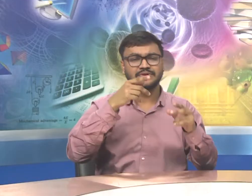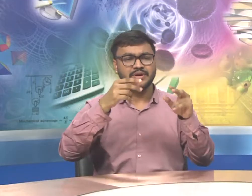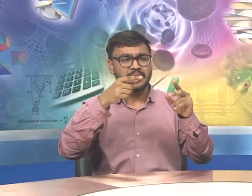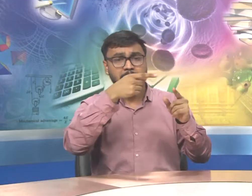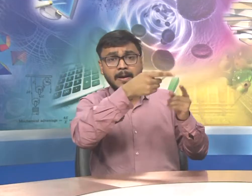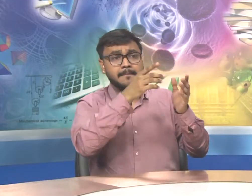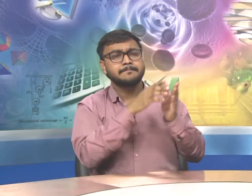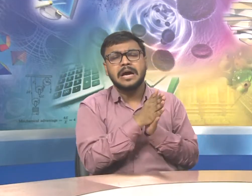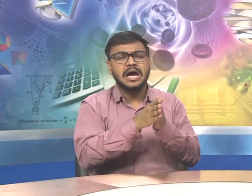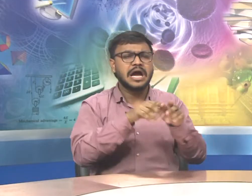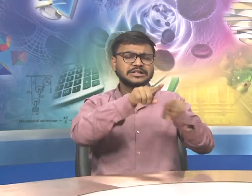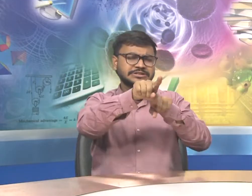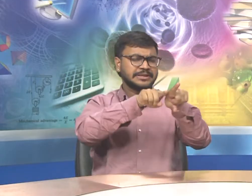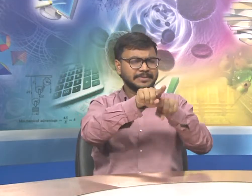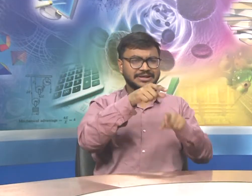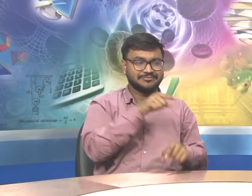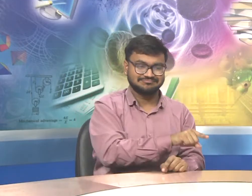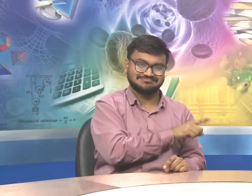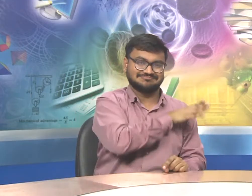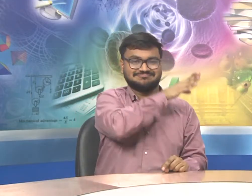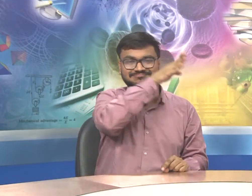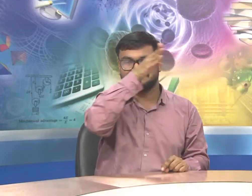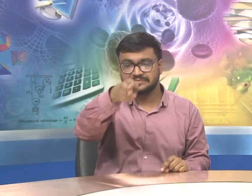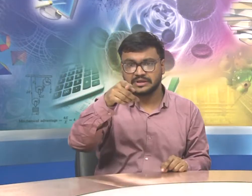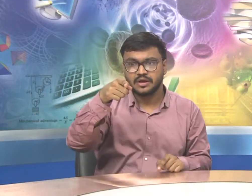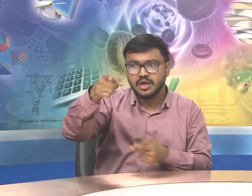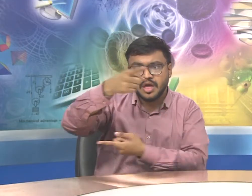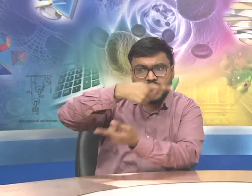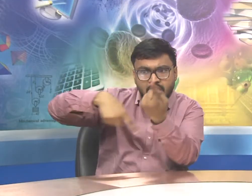in right to freedom of expression.